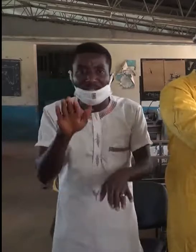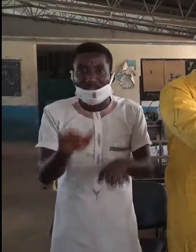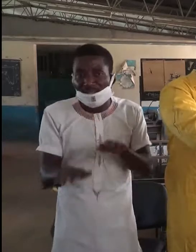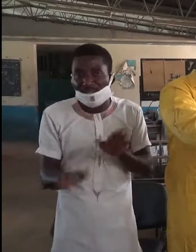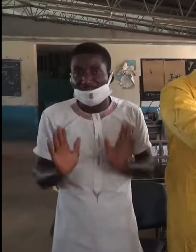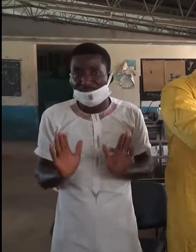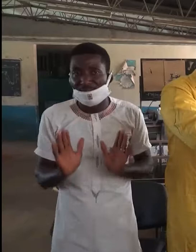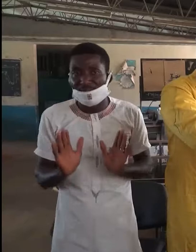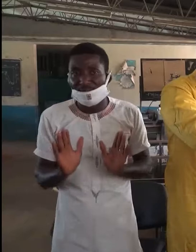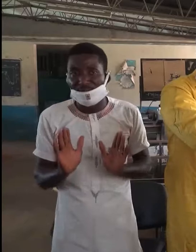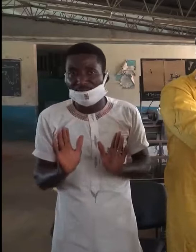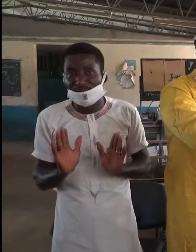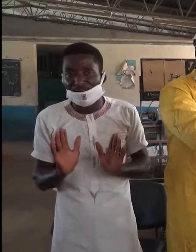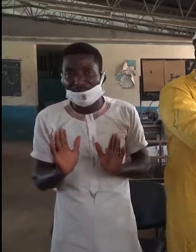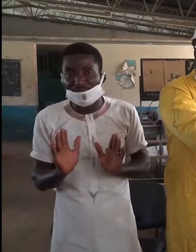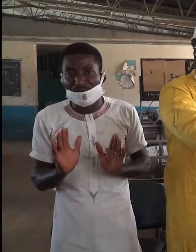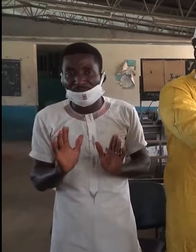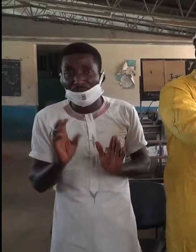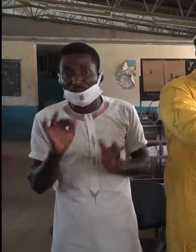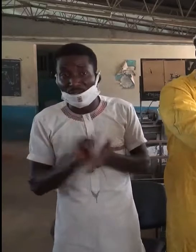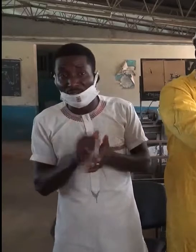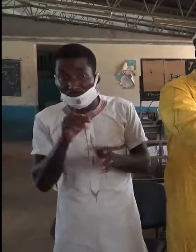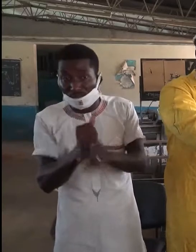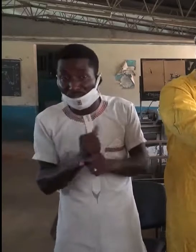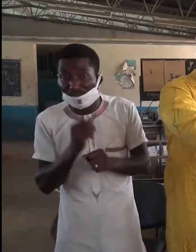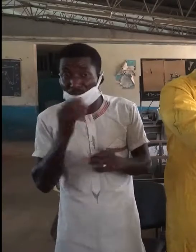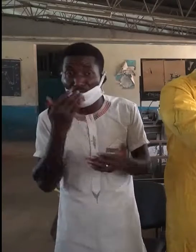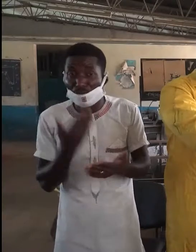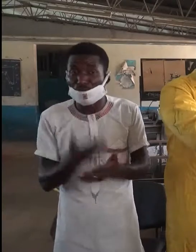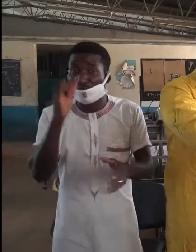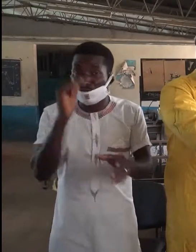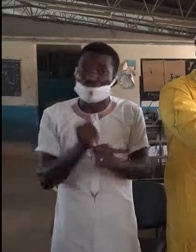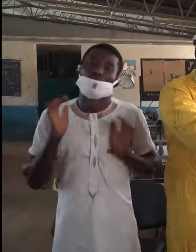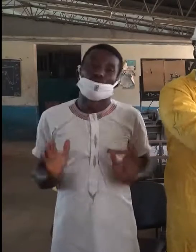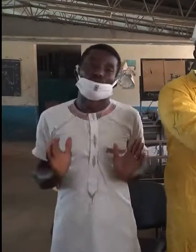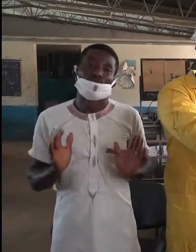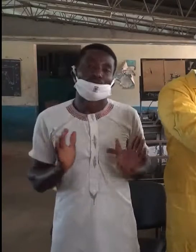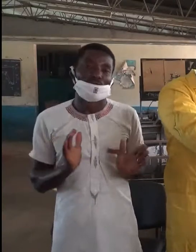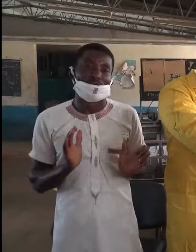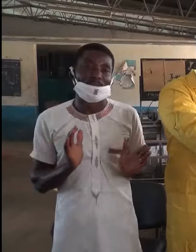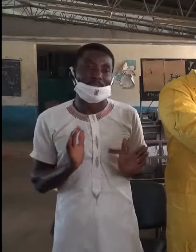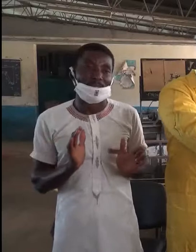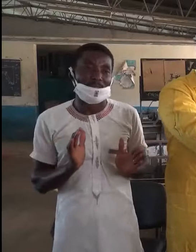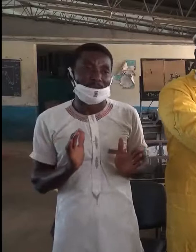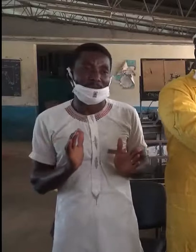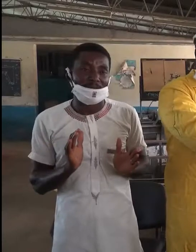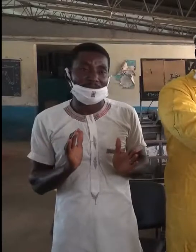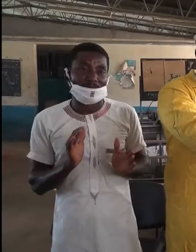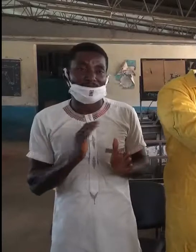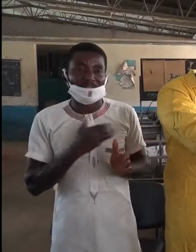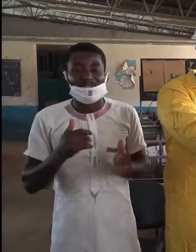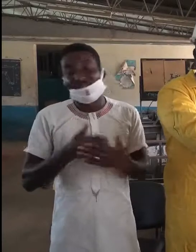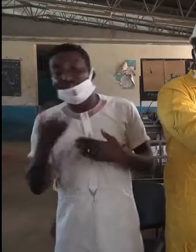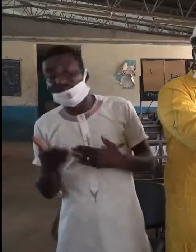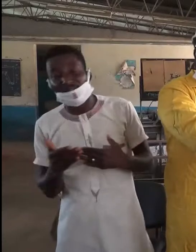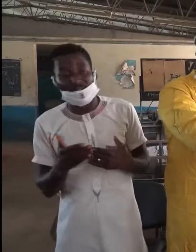with uniform pressure in order to obtain the desired holes that you are producing. And